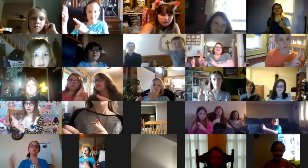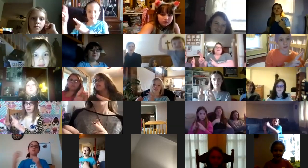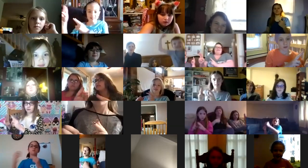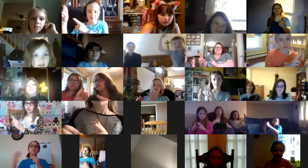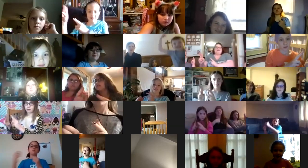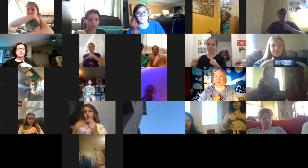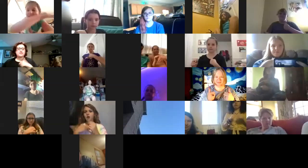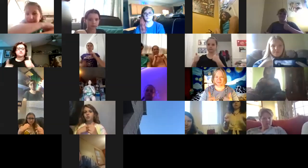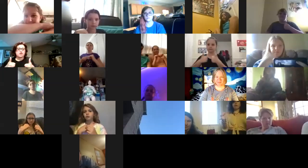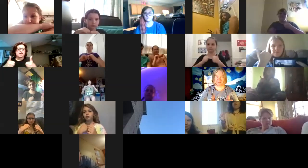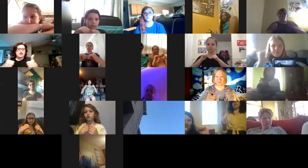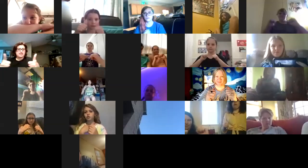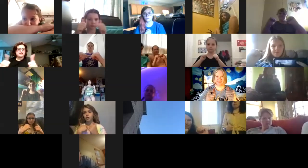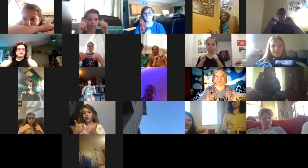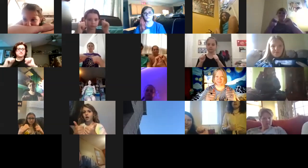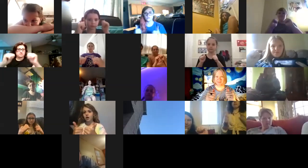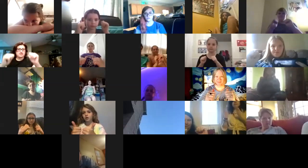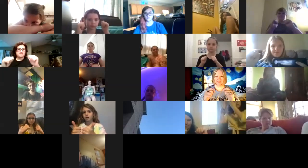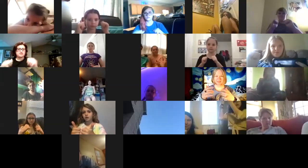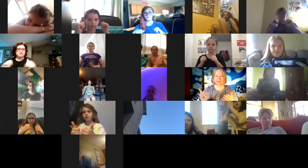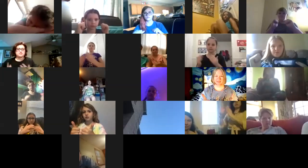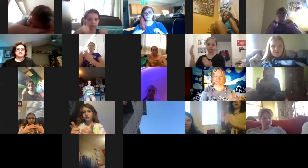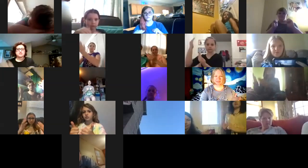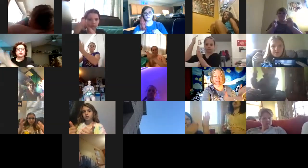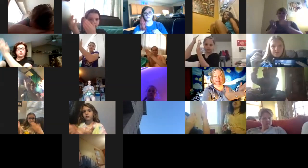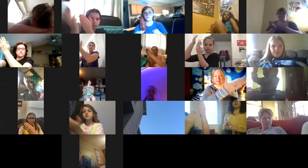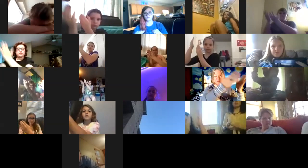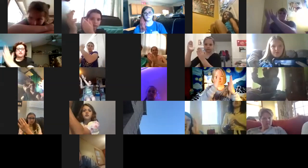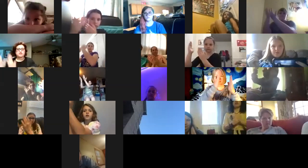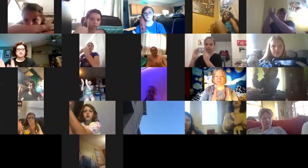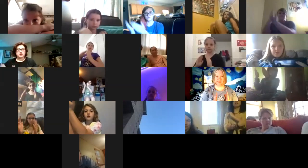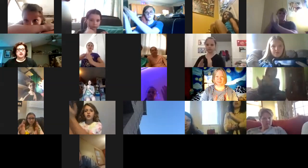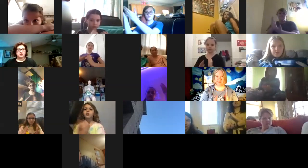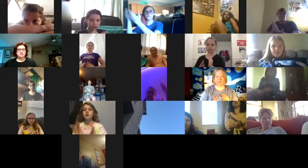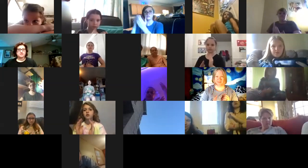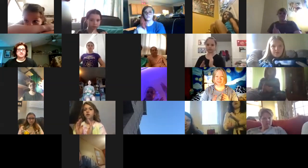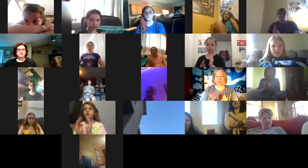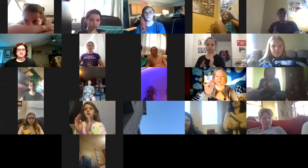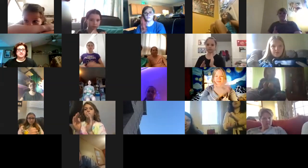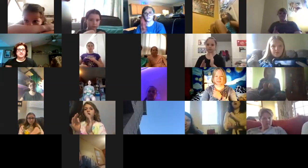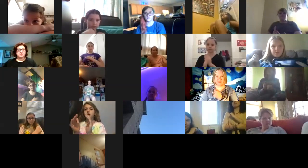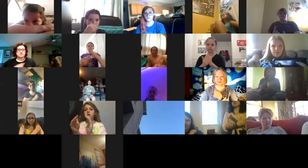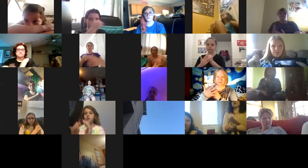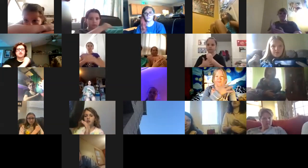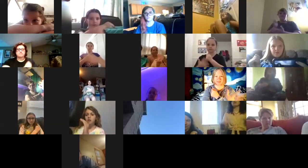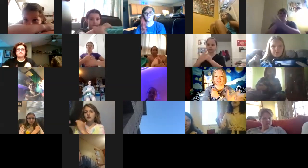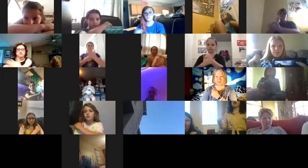I will try to serve God and my